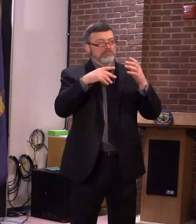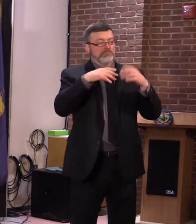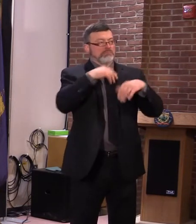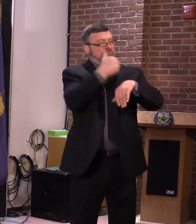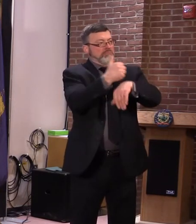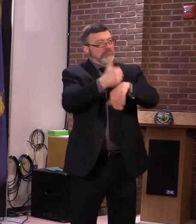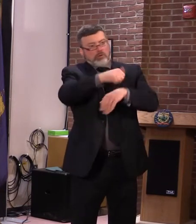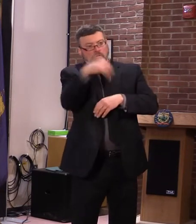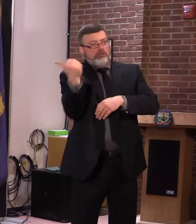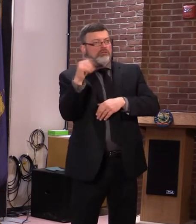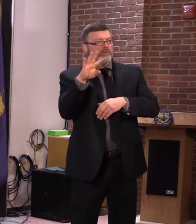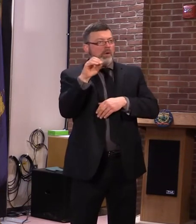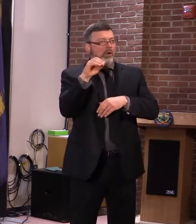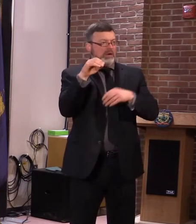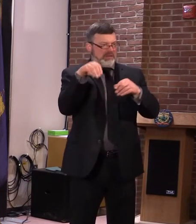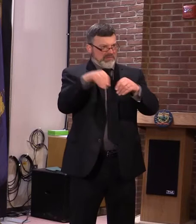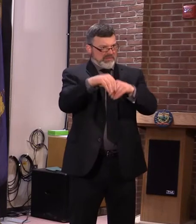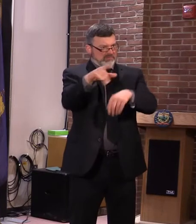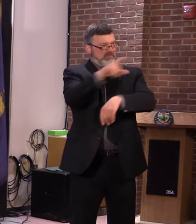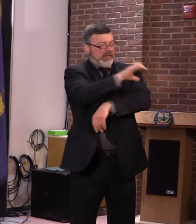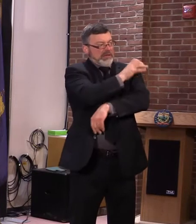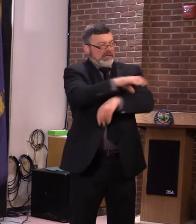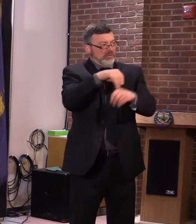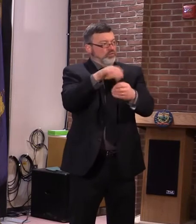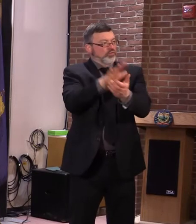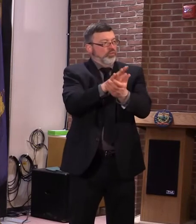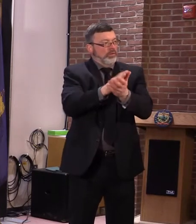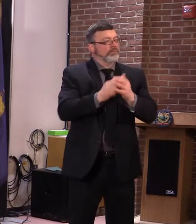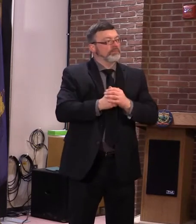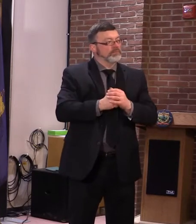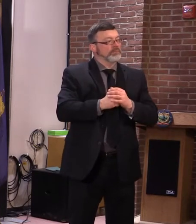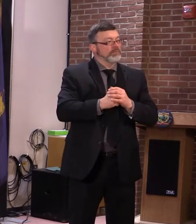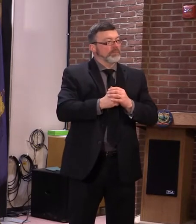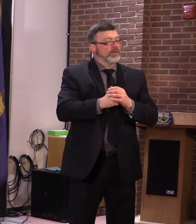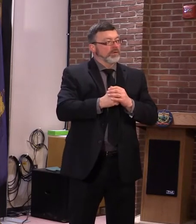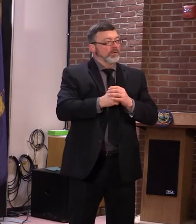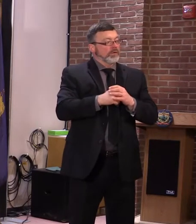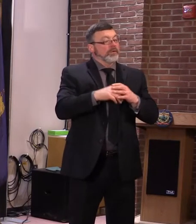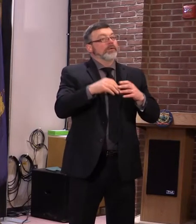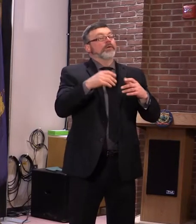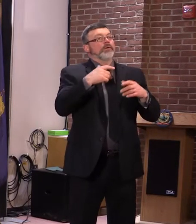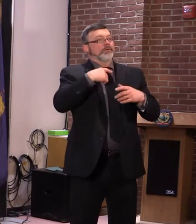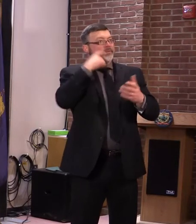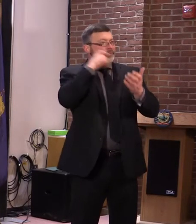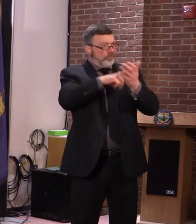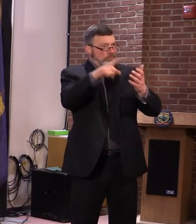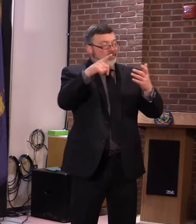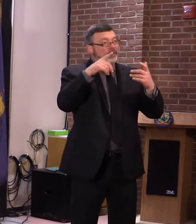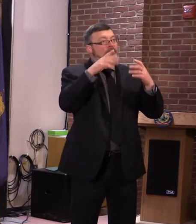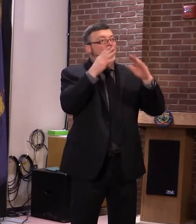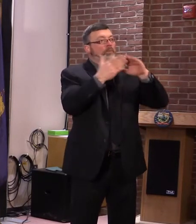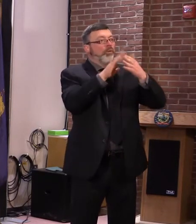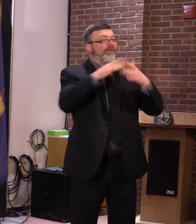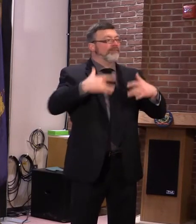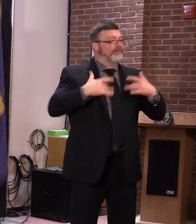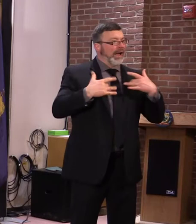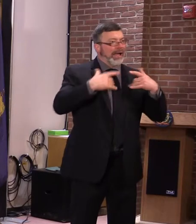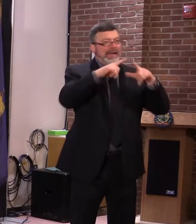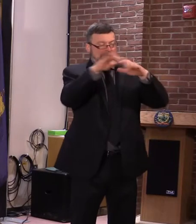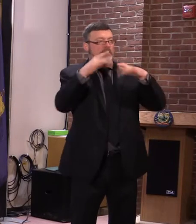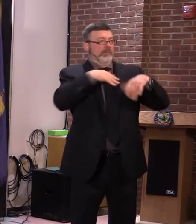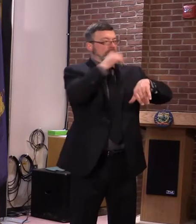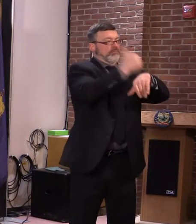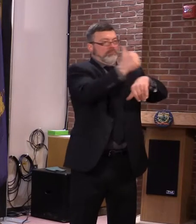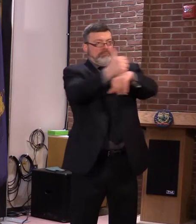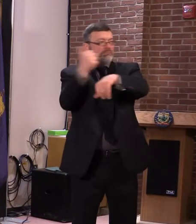are spreading out into the communities and going to events, work sites, and other areas where Vermonters are congregating to make it easier for